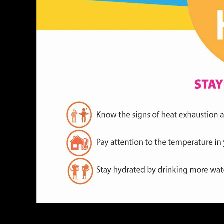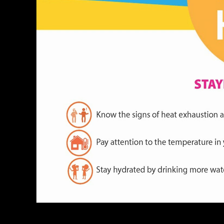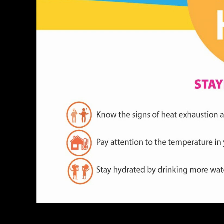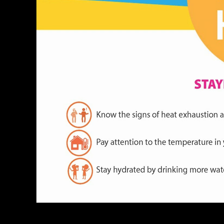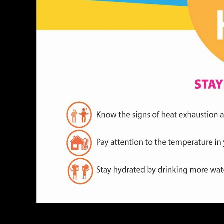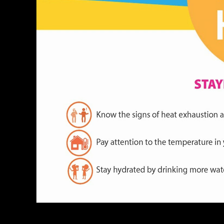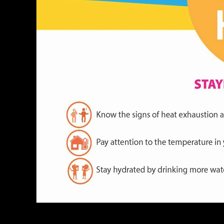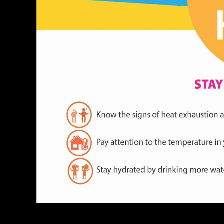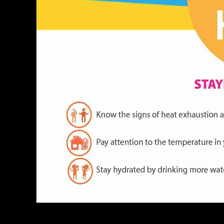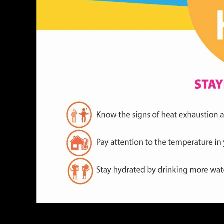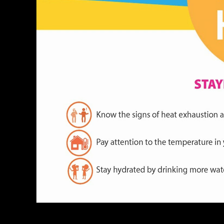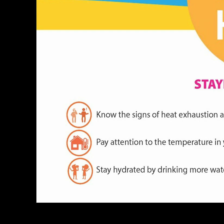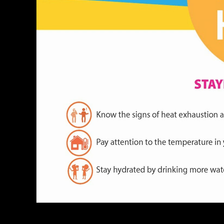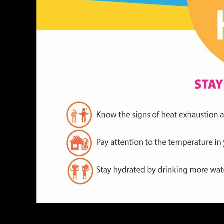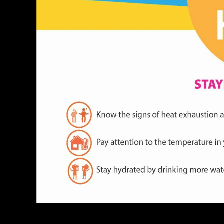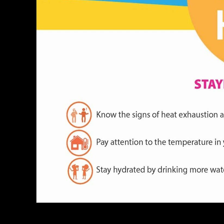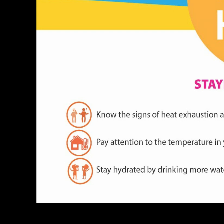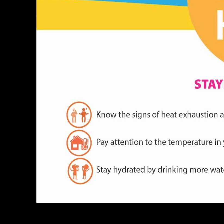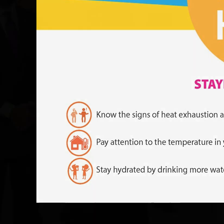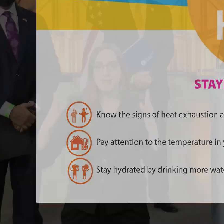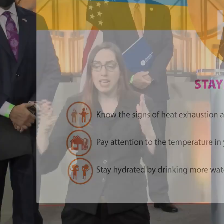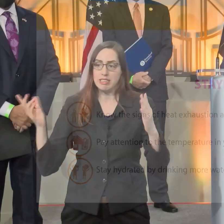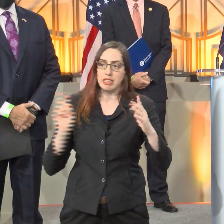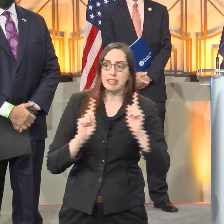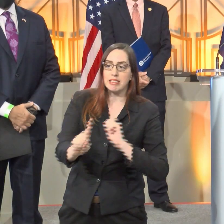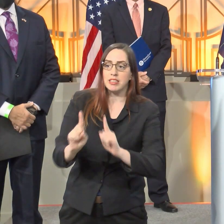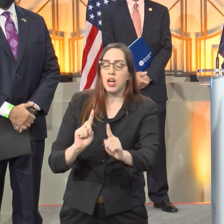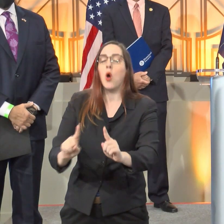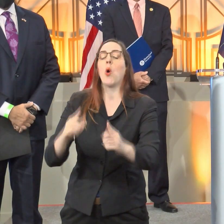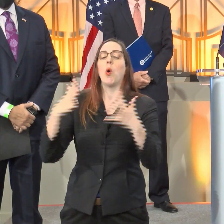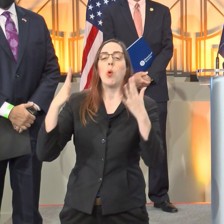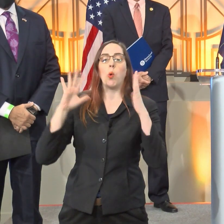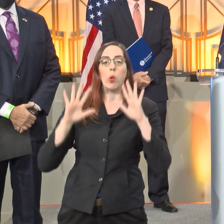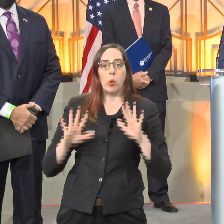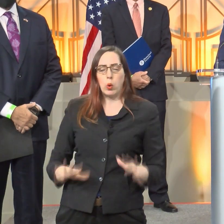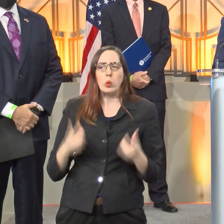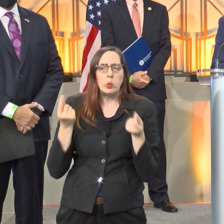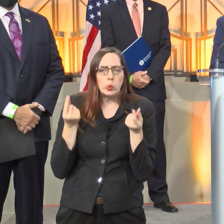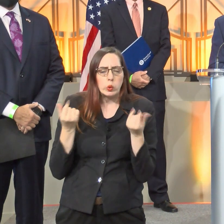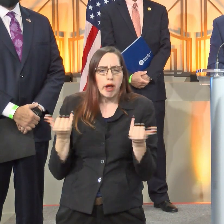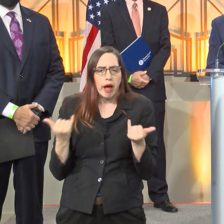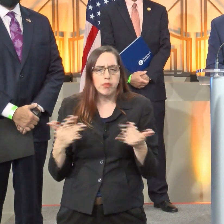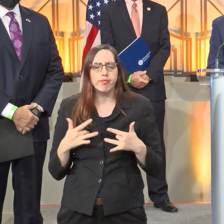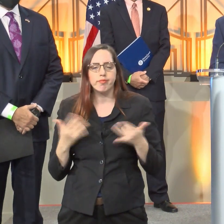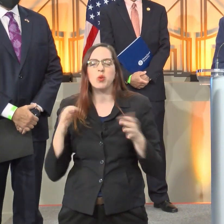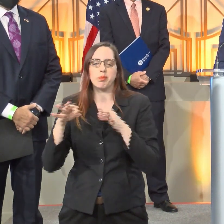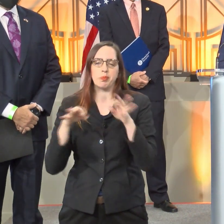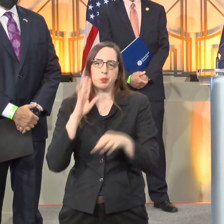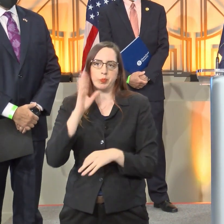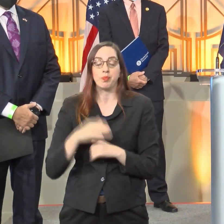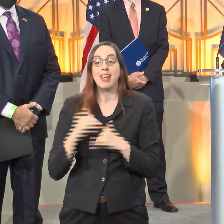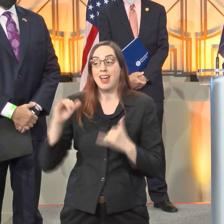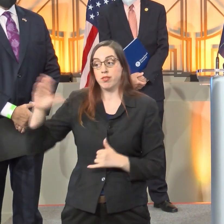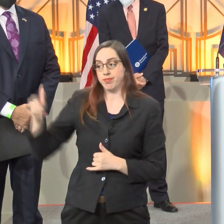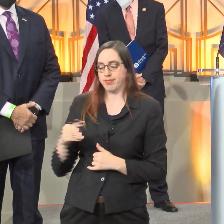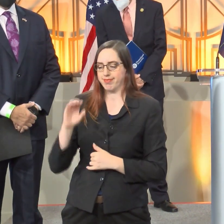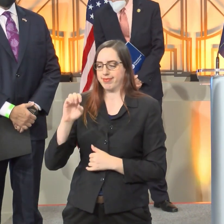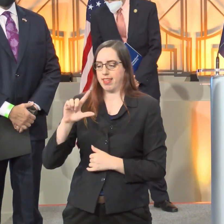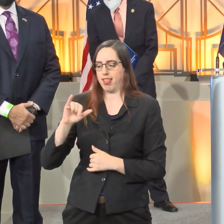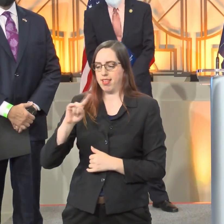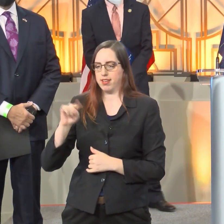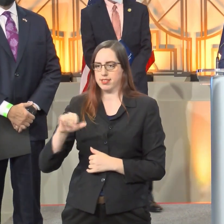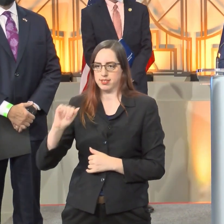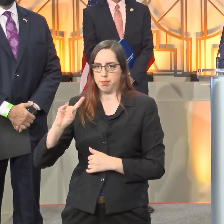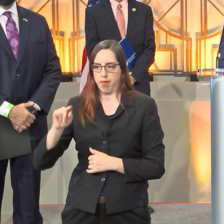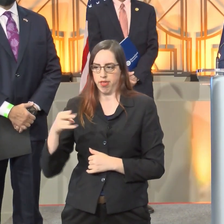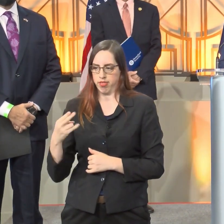open cooling centers during the public health crisis. And now, let me welcome again Elizabeth Killinger,